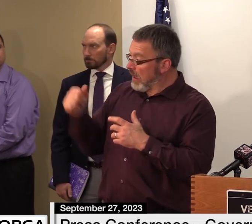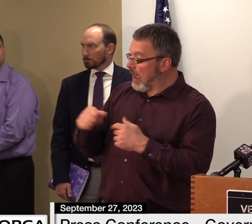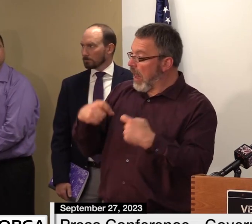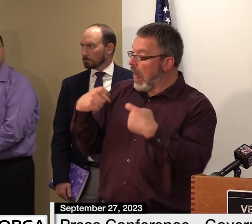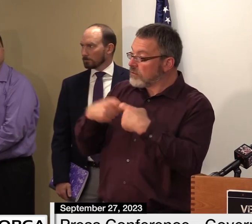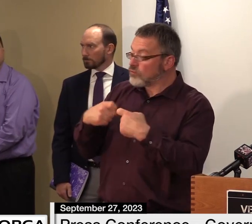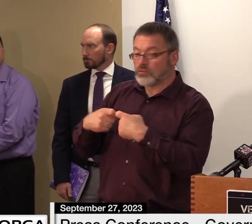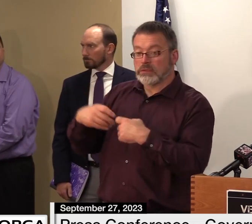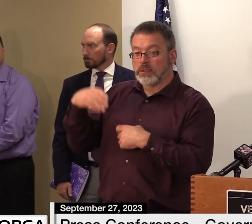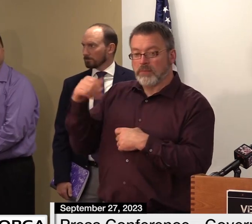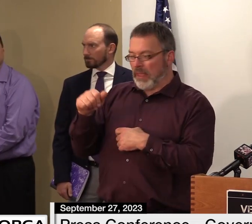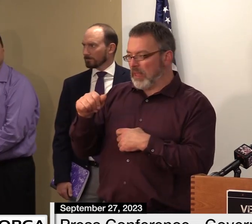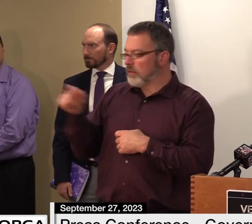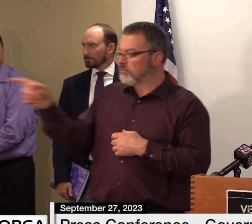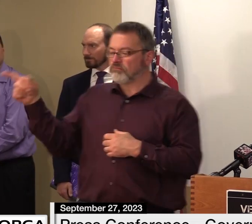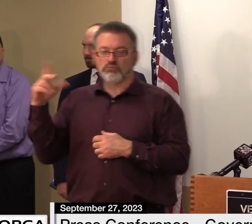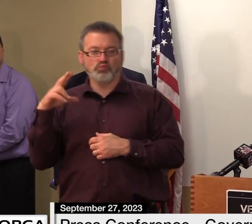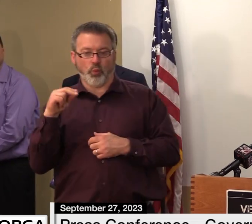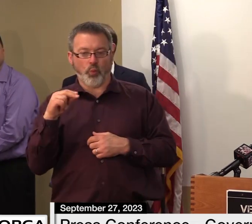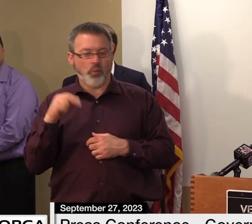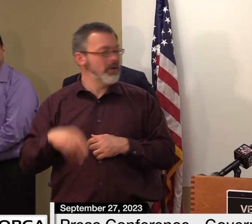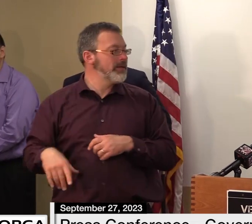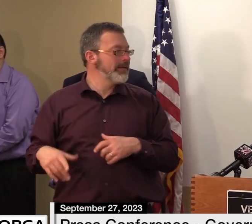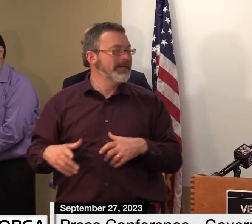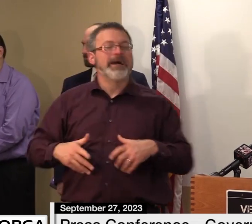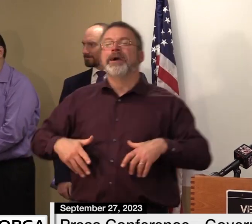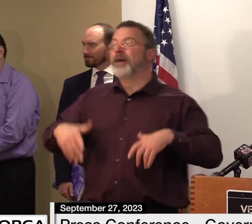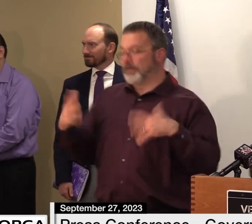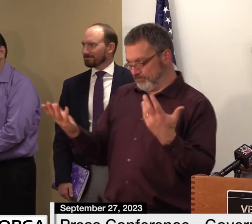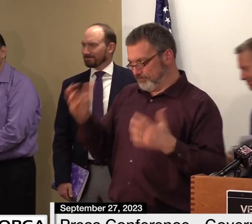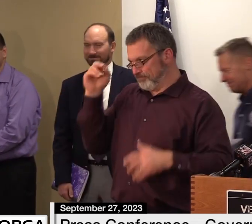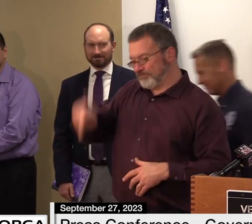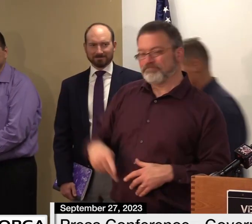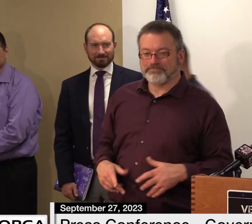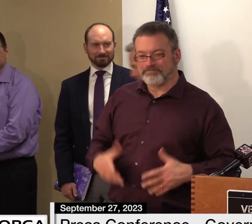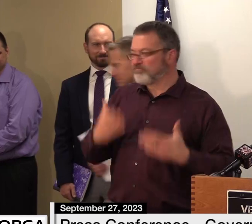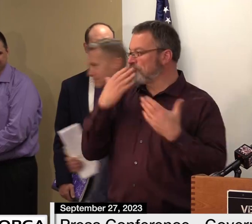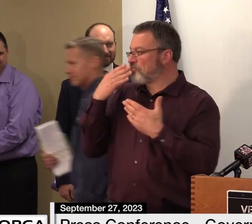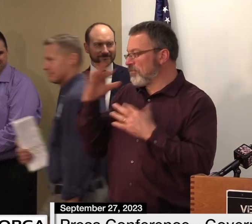Nope. Okay. Thanks. Appreciate it. Thanks, Sam.